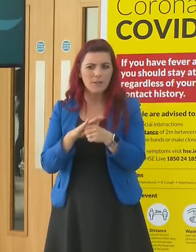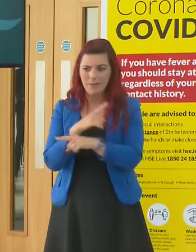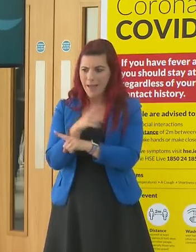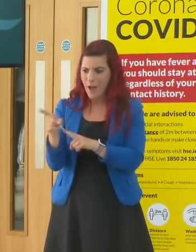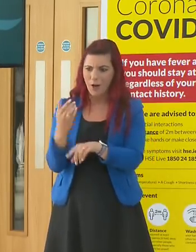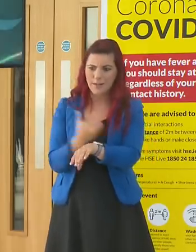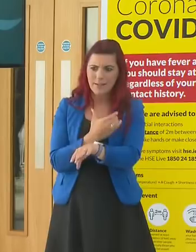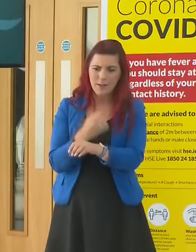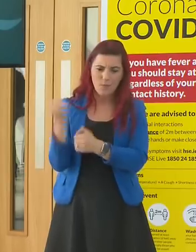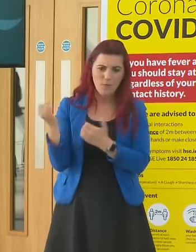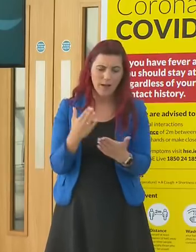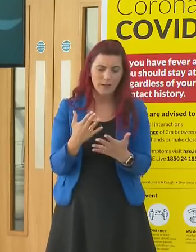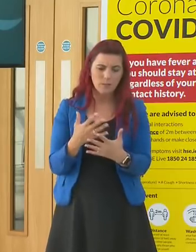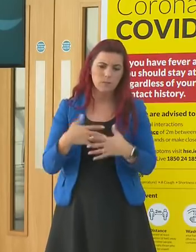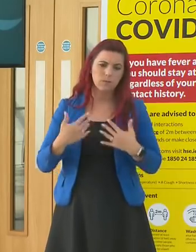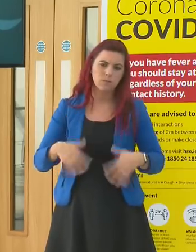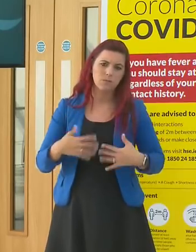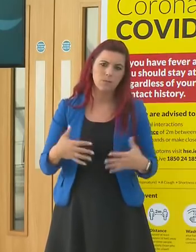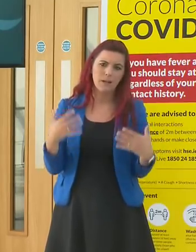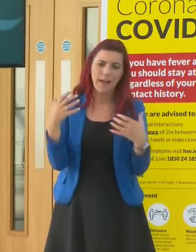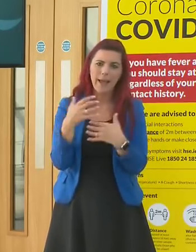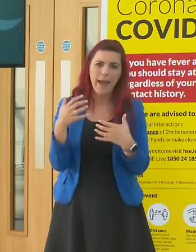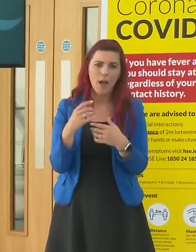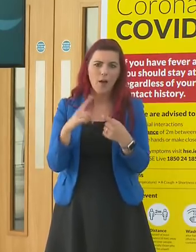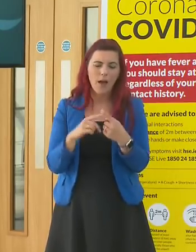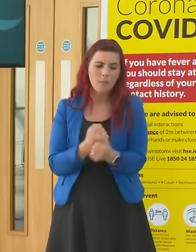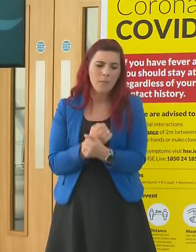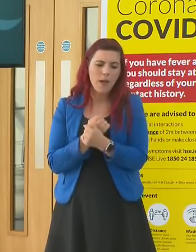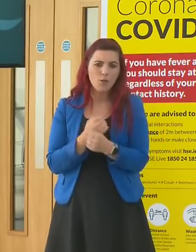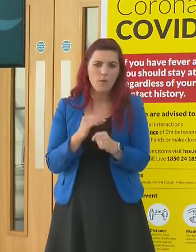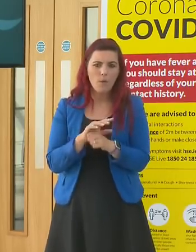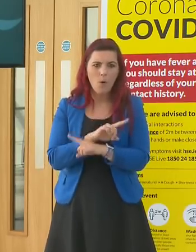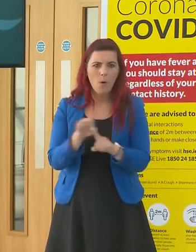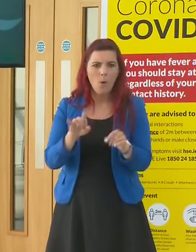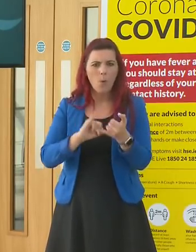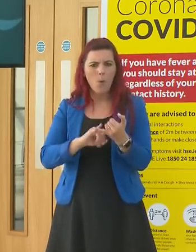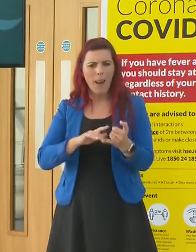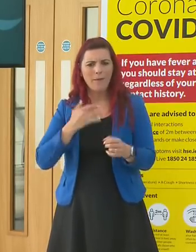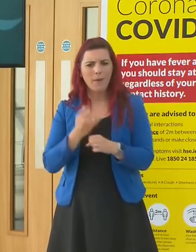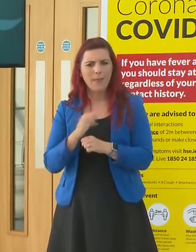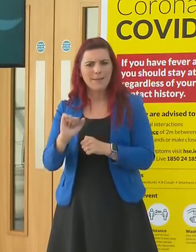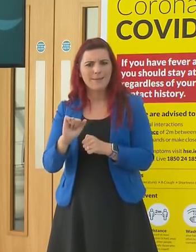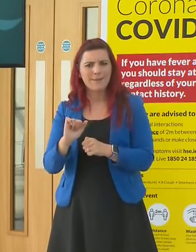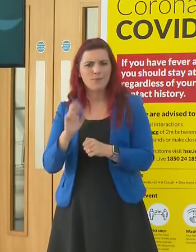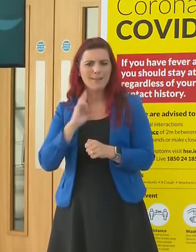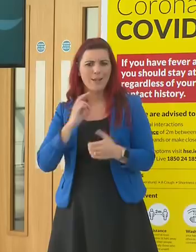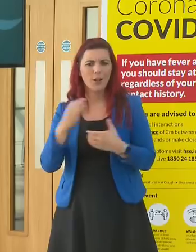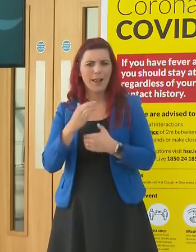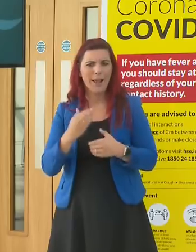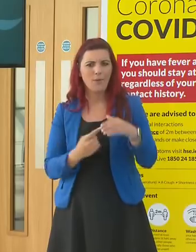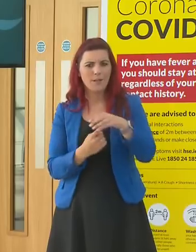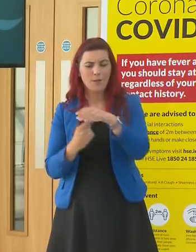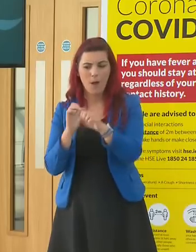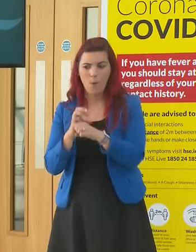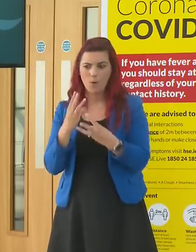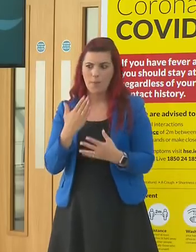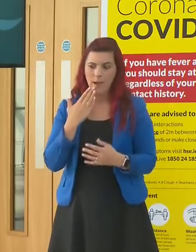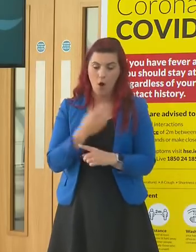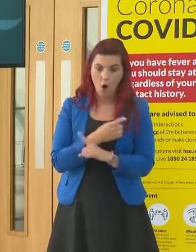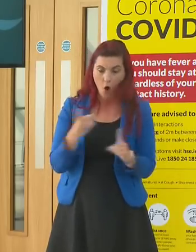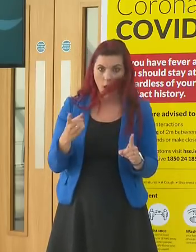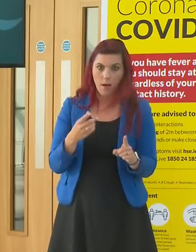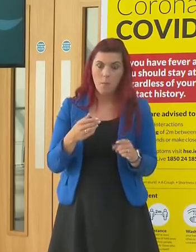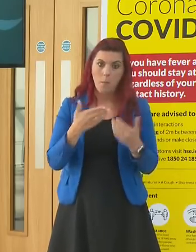provided tremendous care and have a tremendous attachment to their residents. And I want to thank all of them in all of those settings, public and